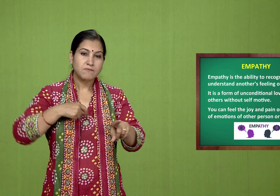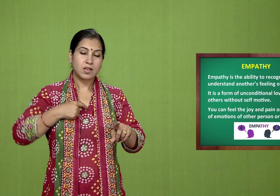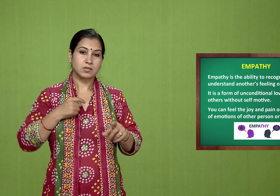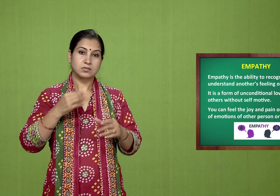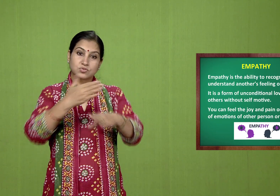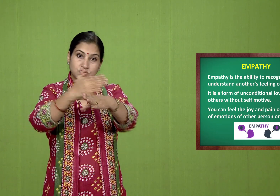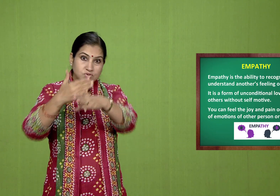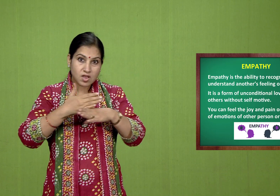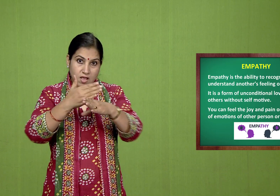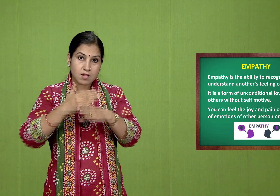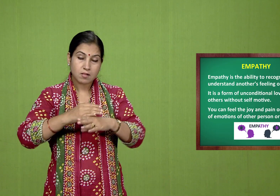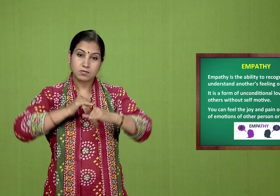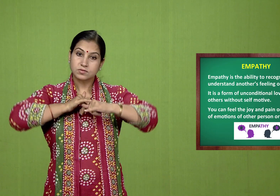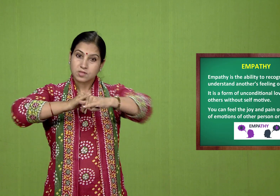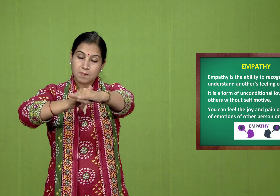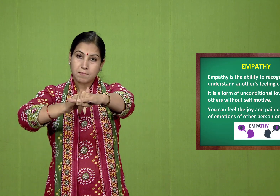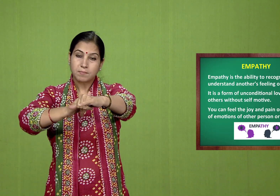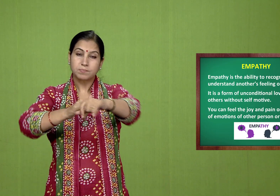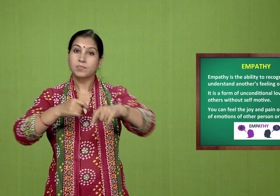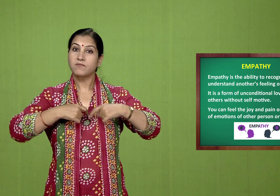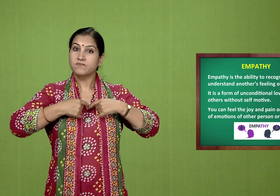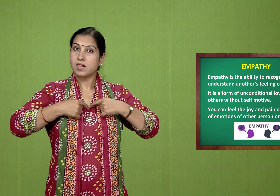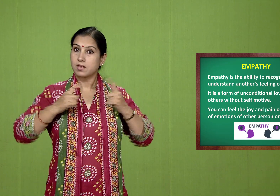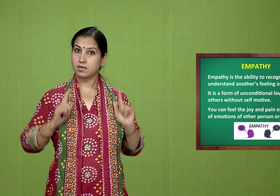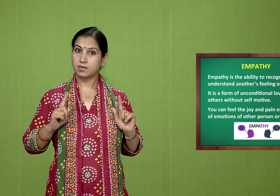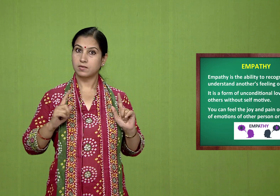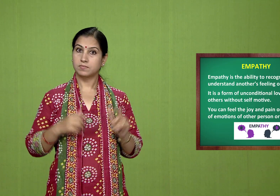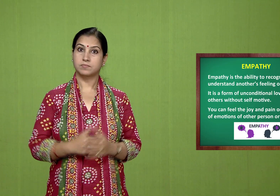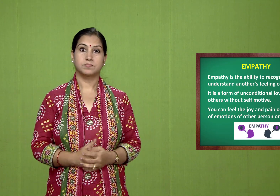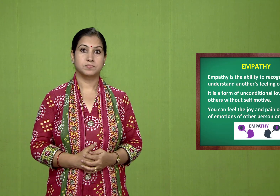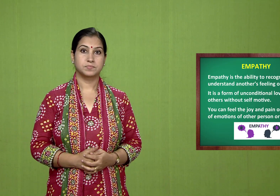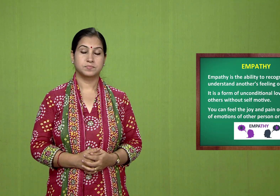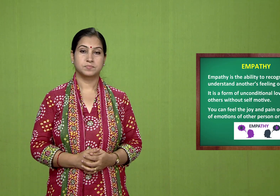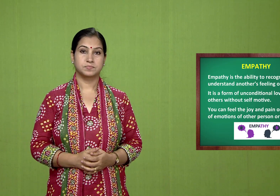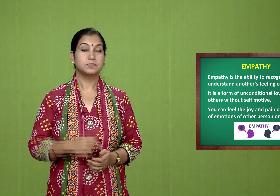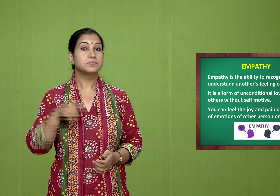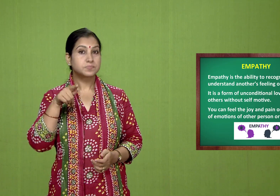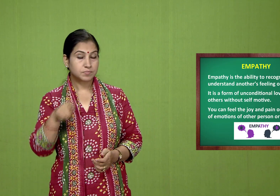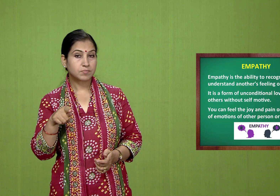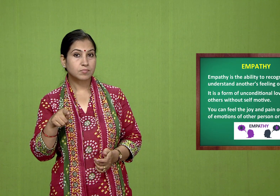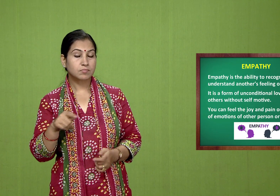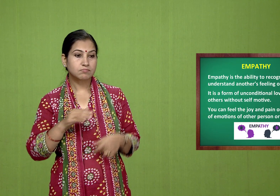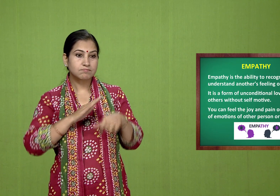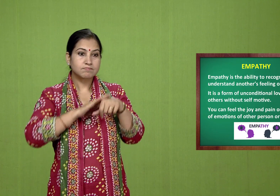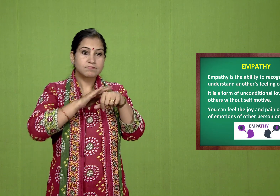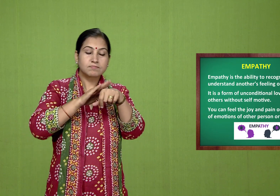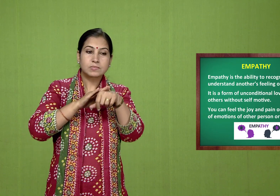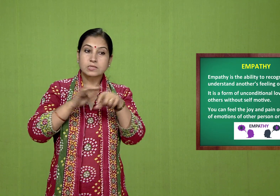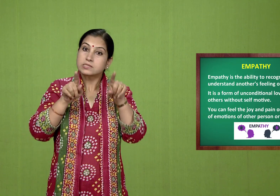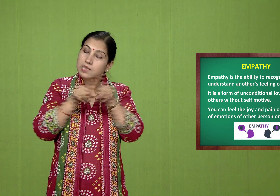and share the feelings that are being experienced by